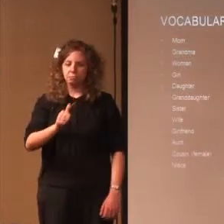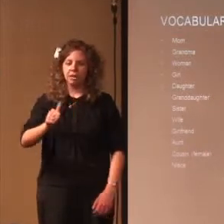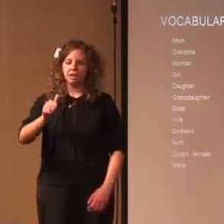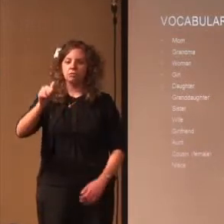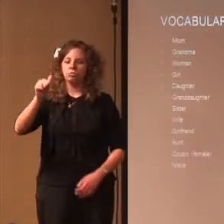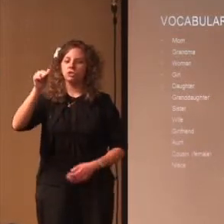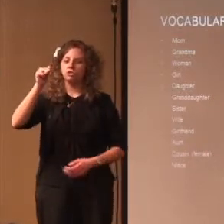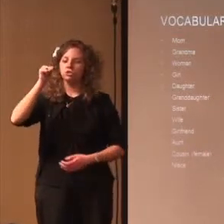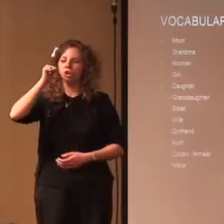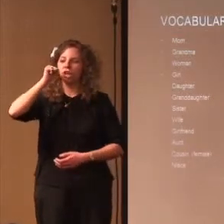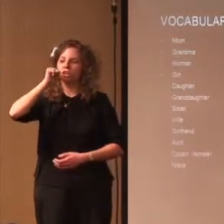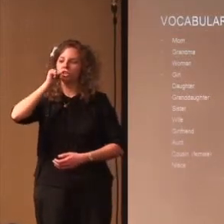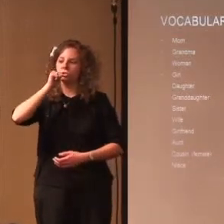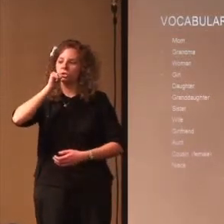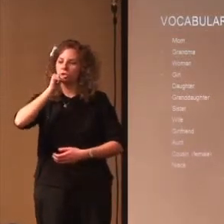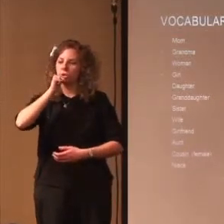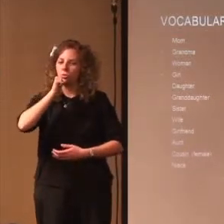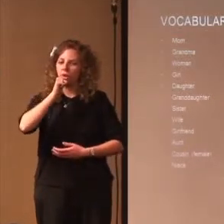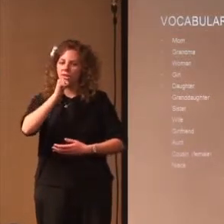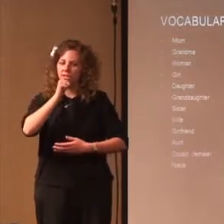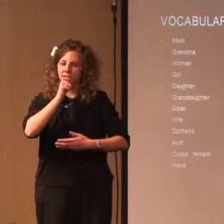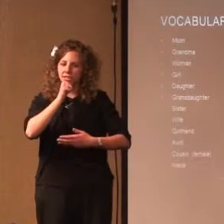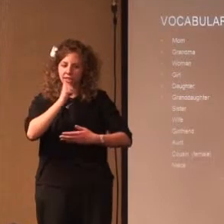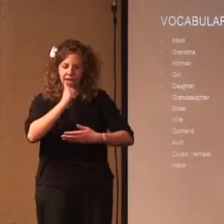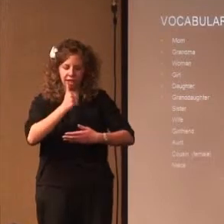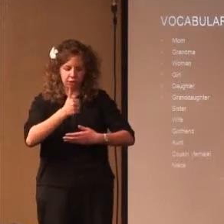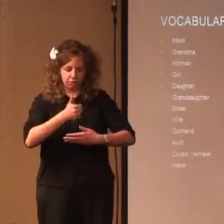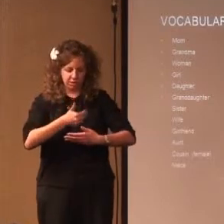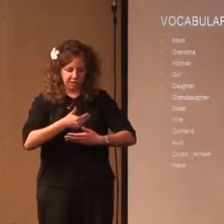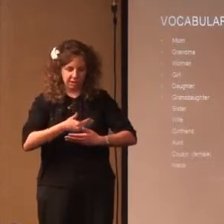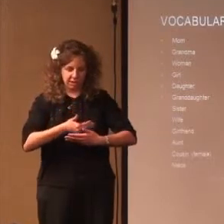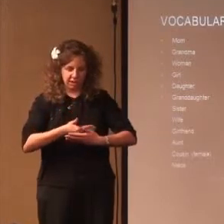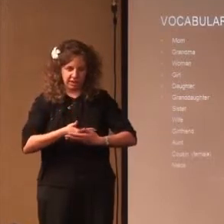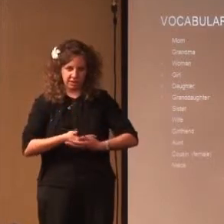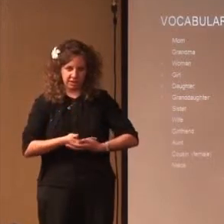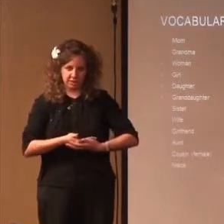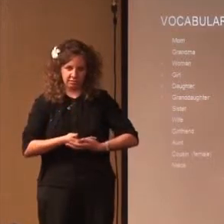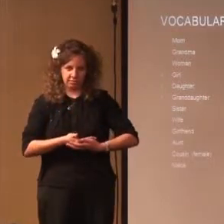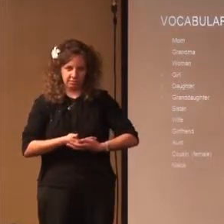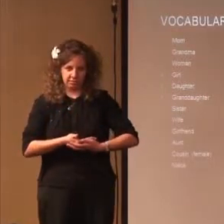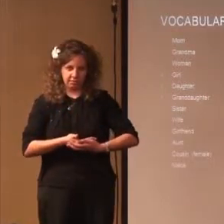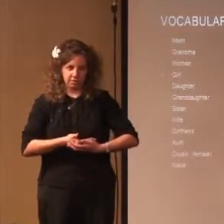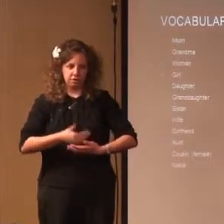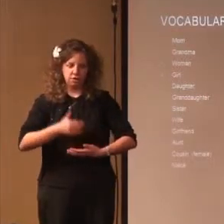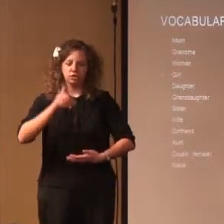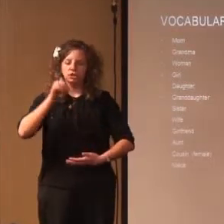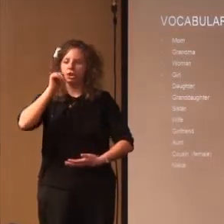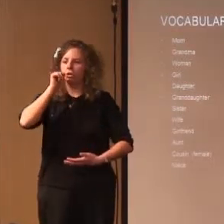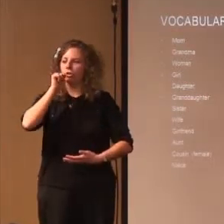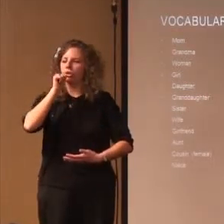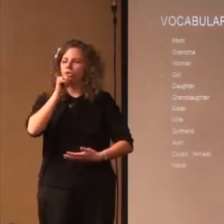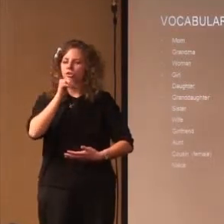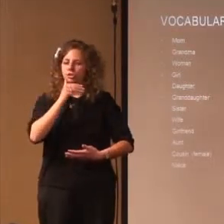but when you do daughter, you're just going to do it once and go down to your hand here. So